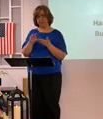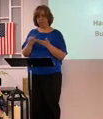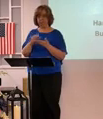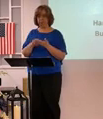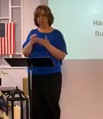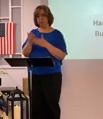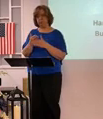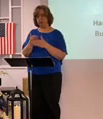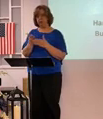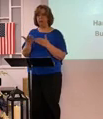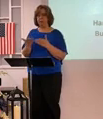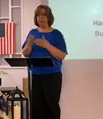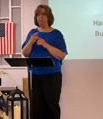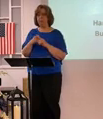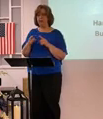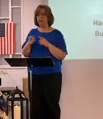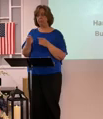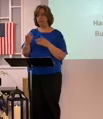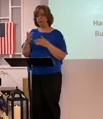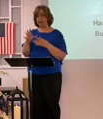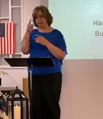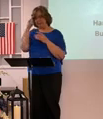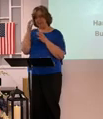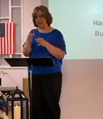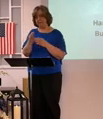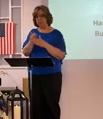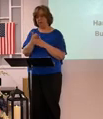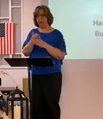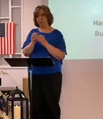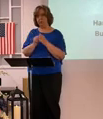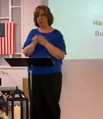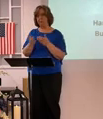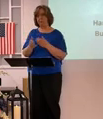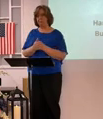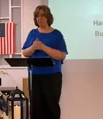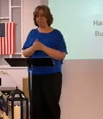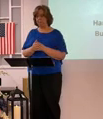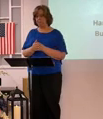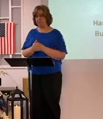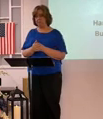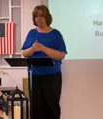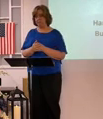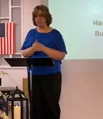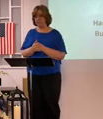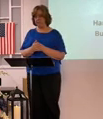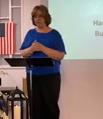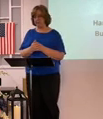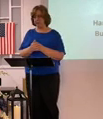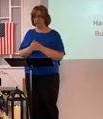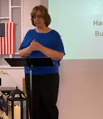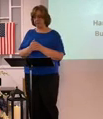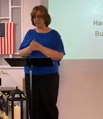about sharing it, but I wanted to share, and I think it's appropriate.